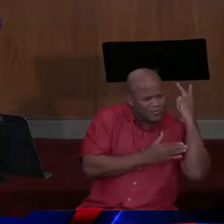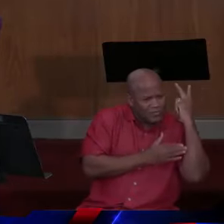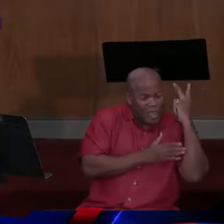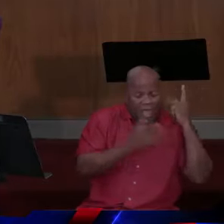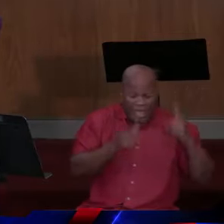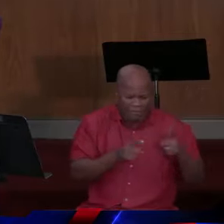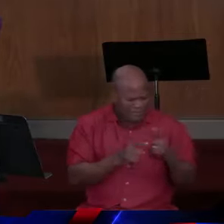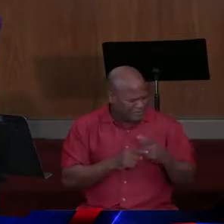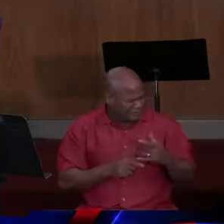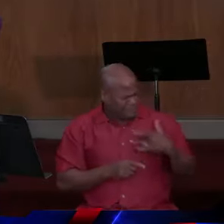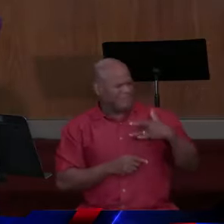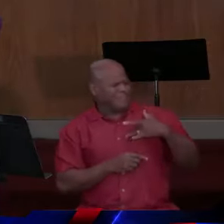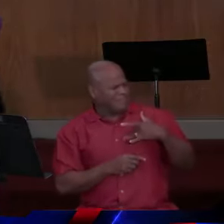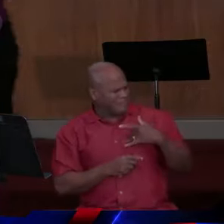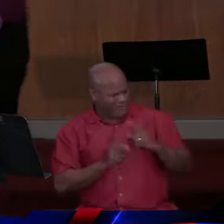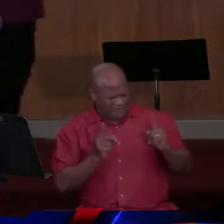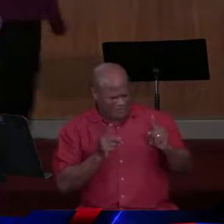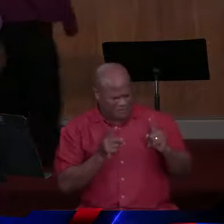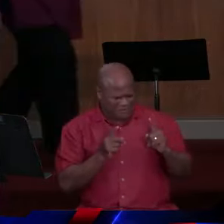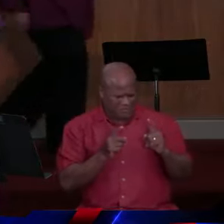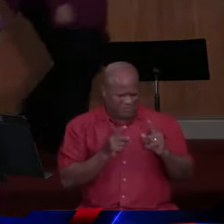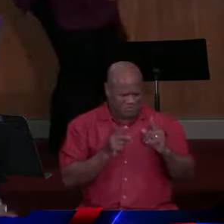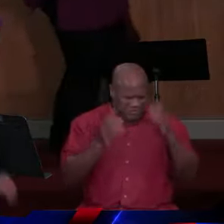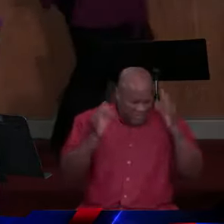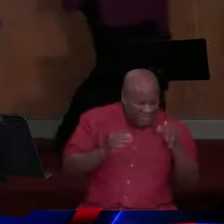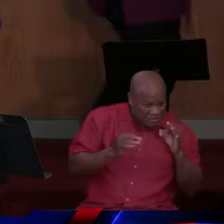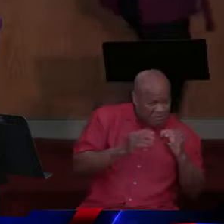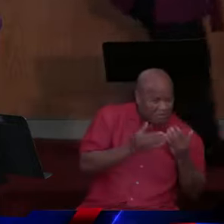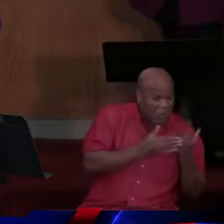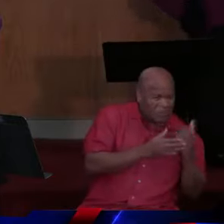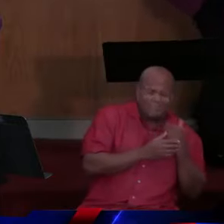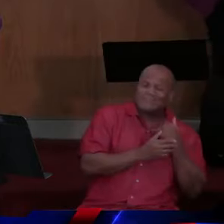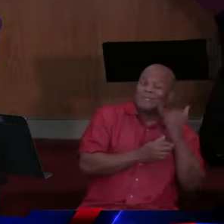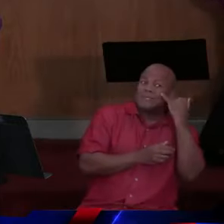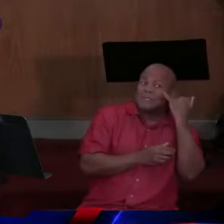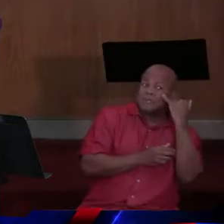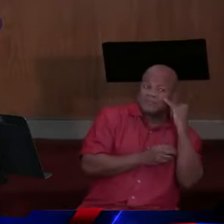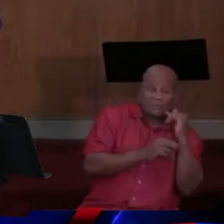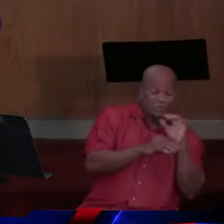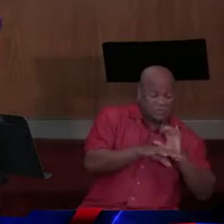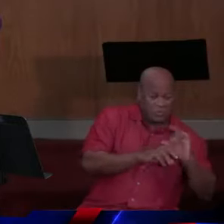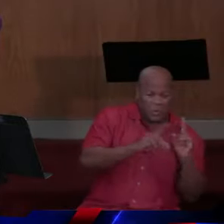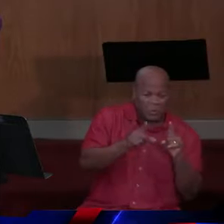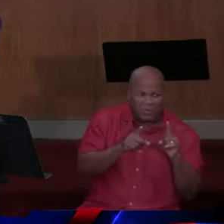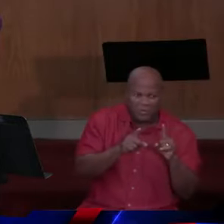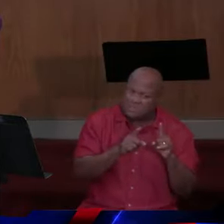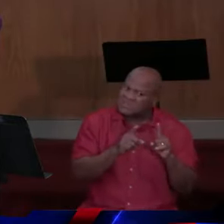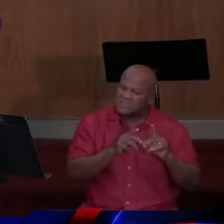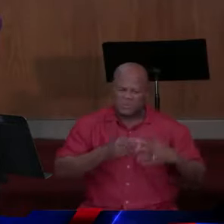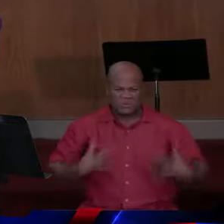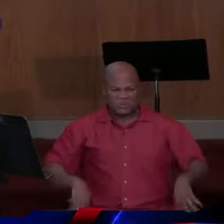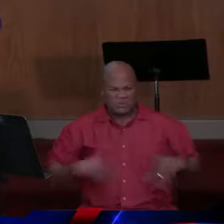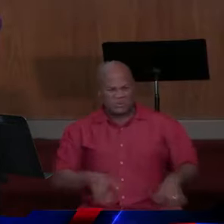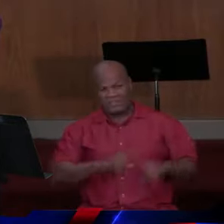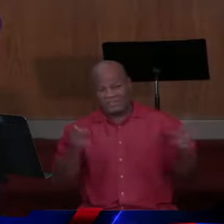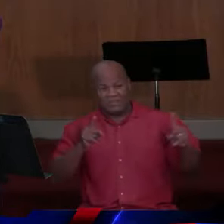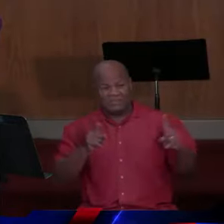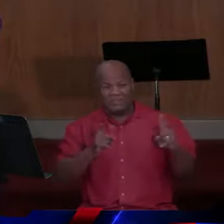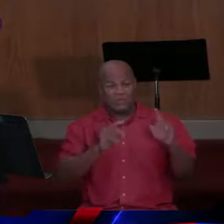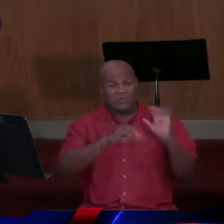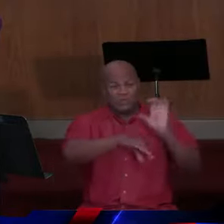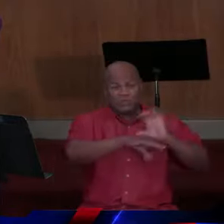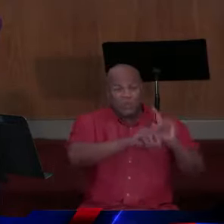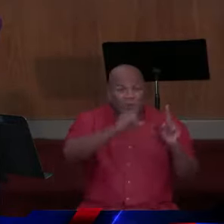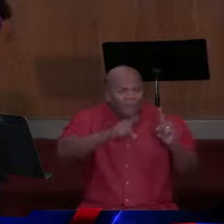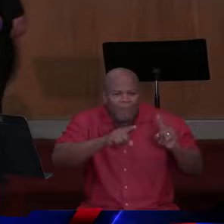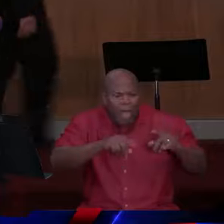and wonder or decide whether or not you're going to church. It sure does hit different when they say you can't go to church. Come on, somebody. In